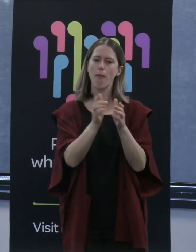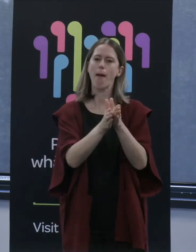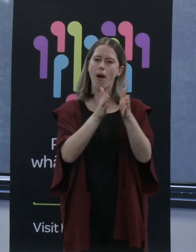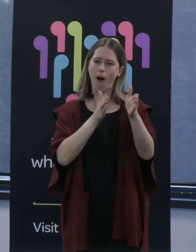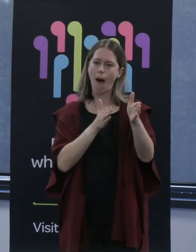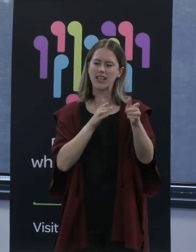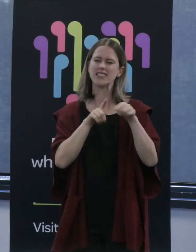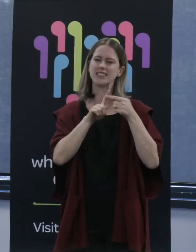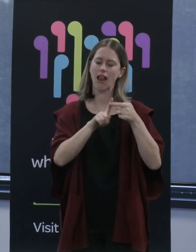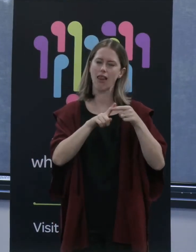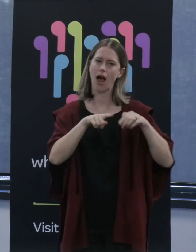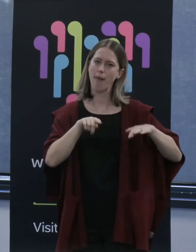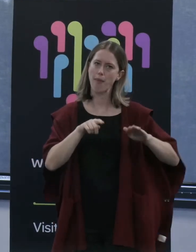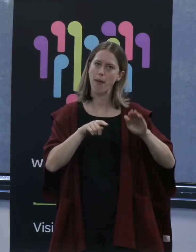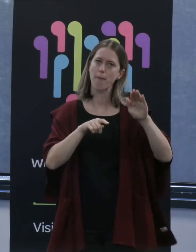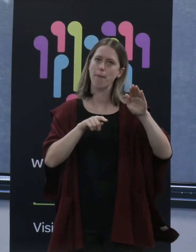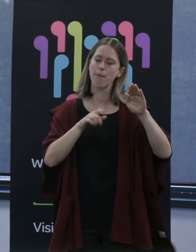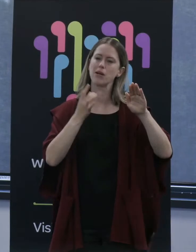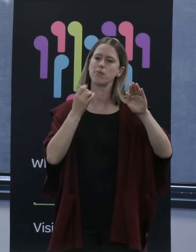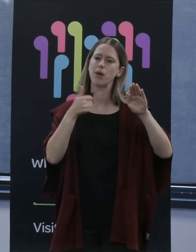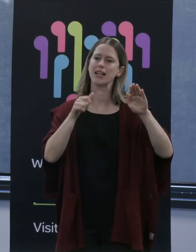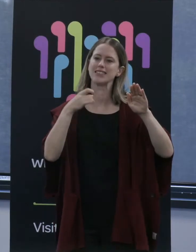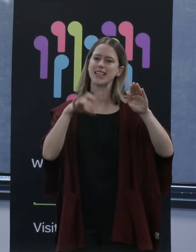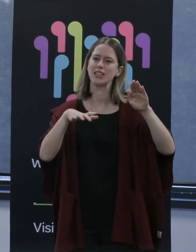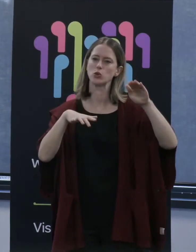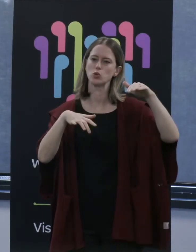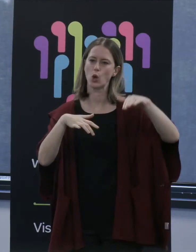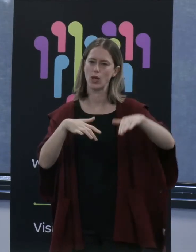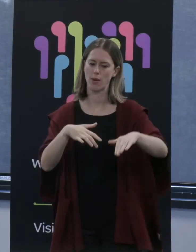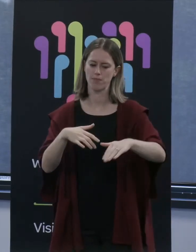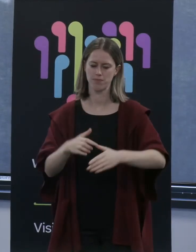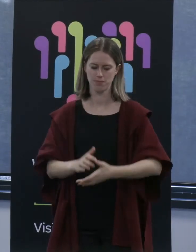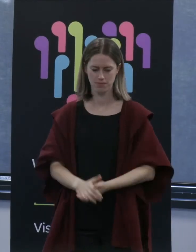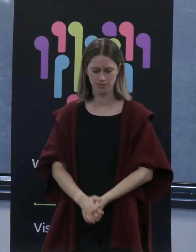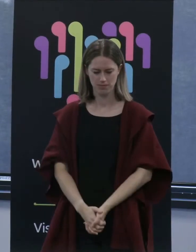that region to peak, but is now starting to trend downwards as well.